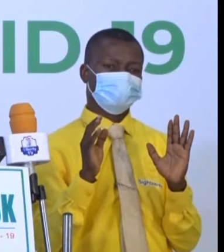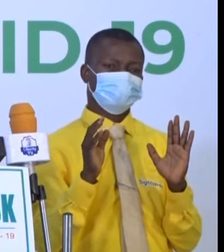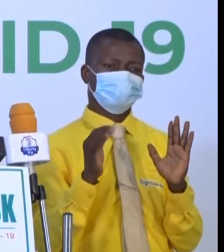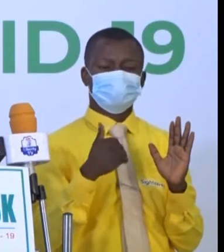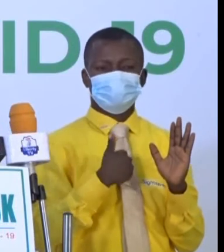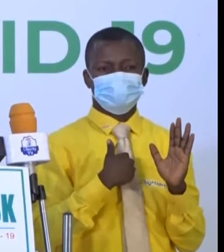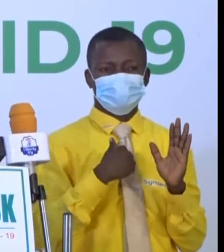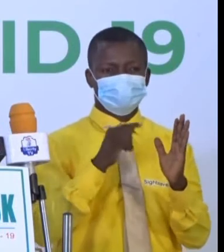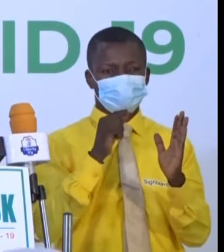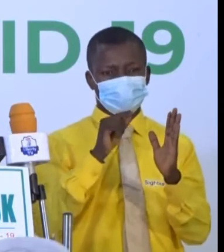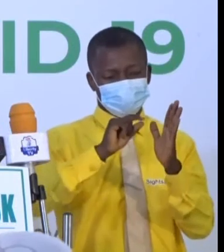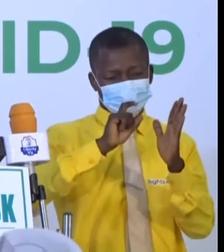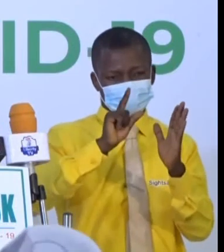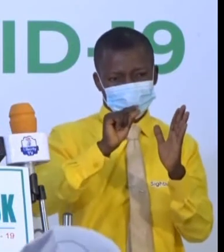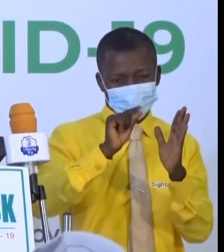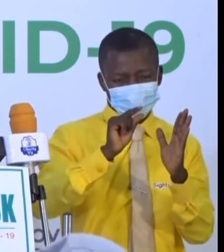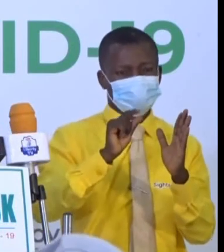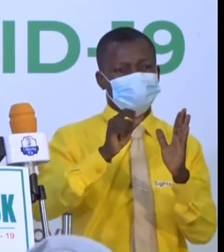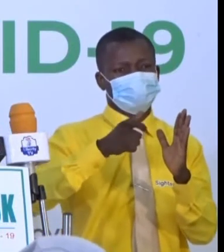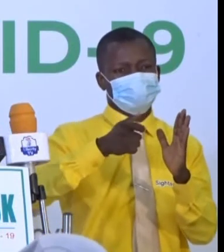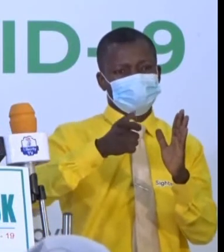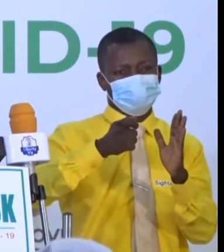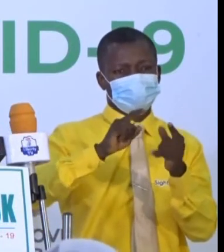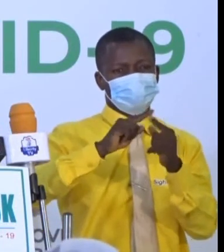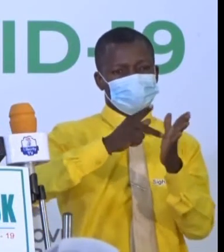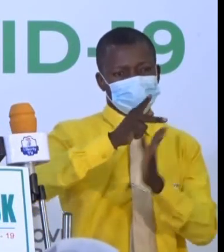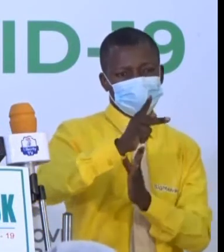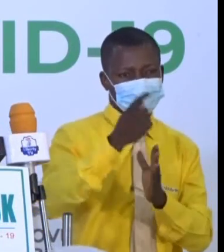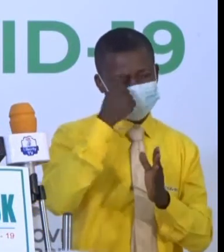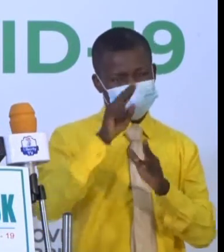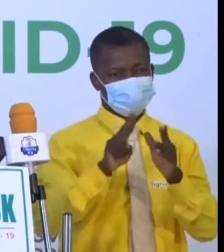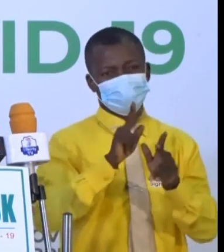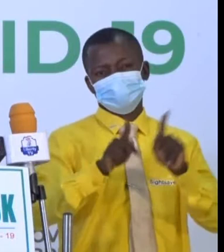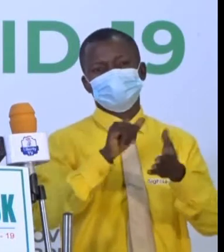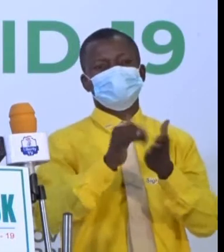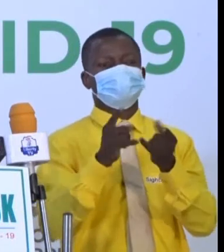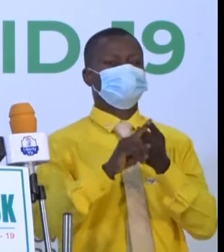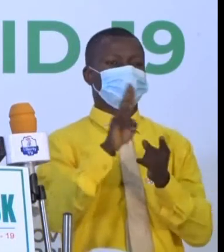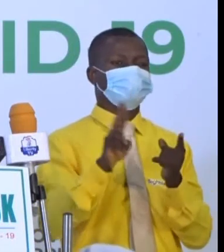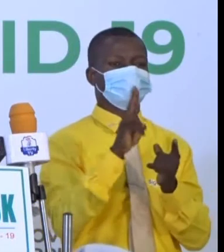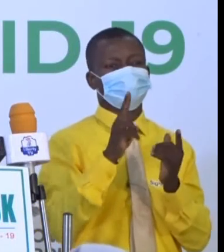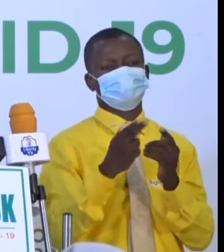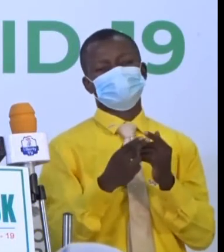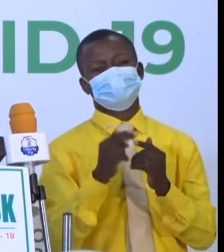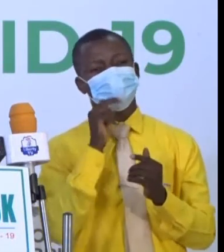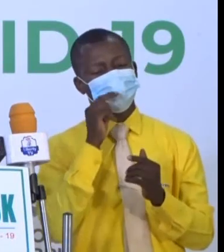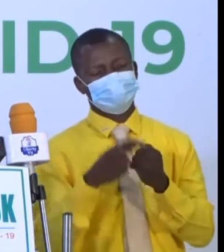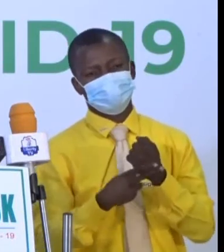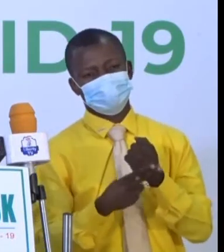button for PayPal for those that are unable to use the normal Nigerian banks for